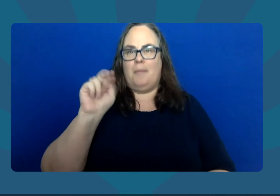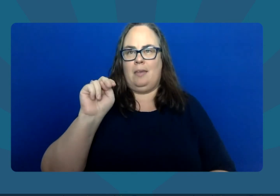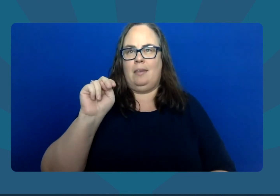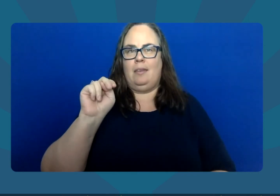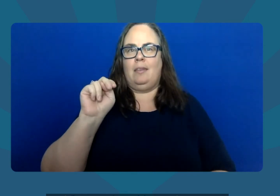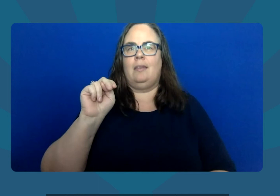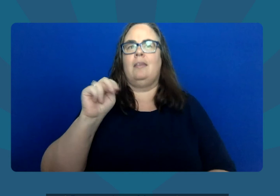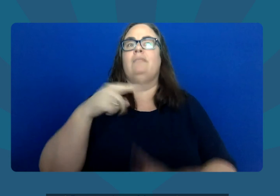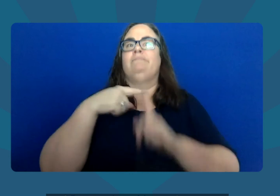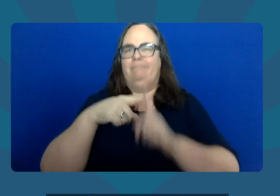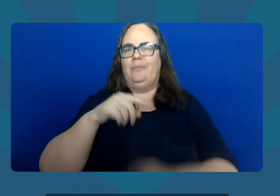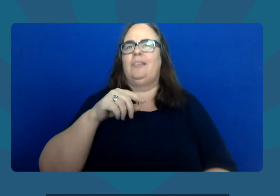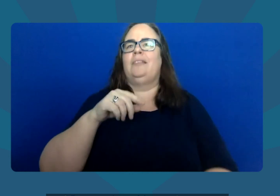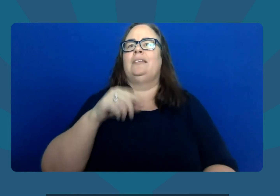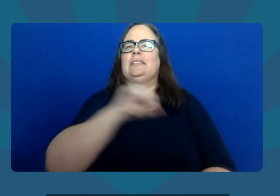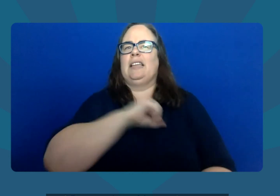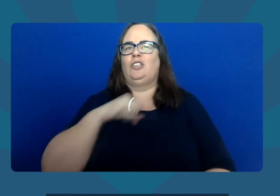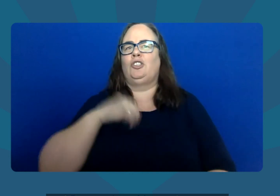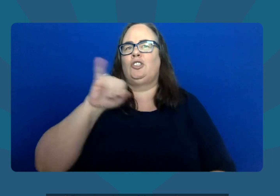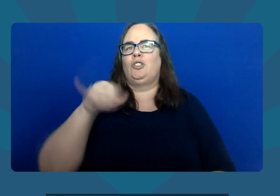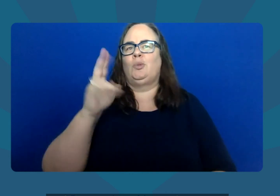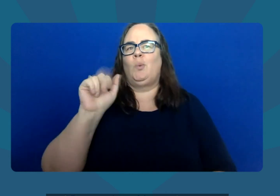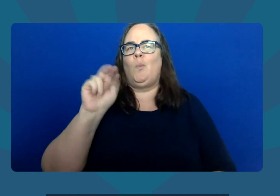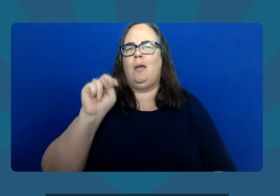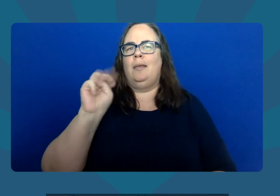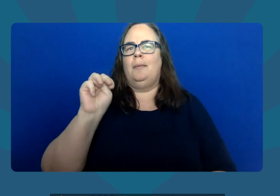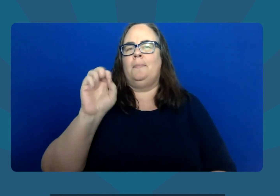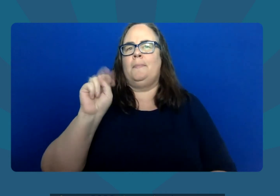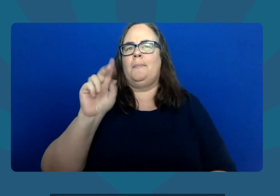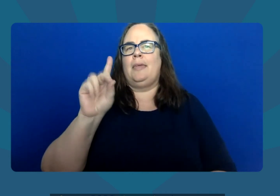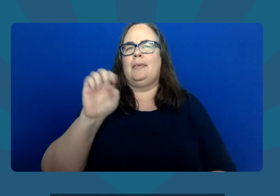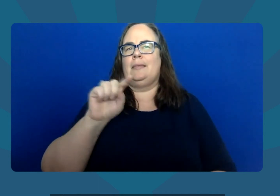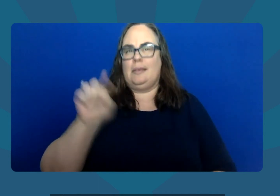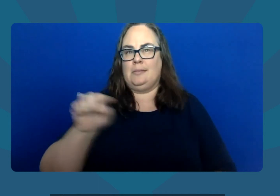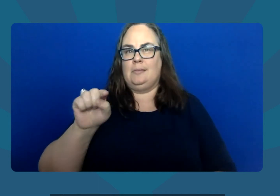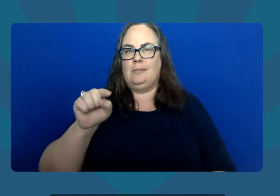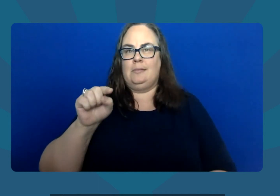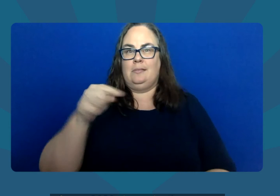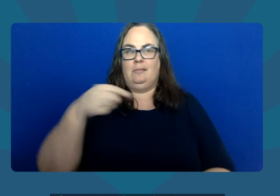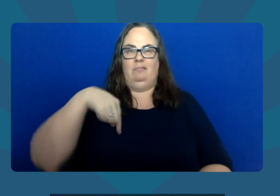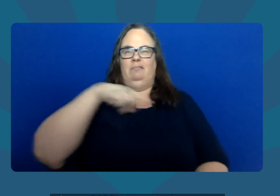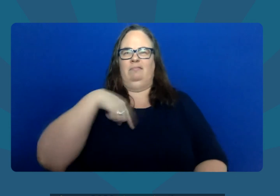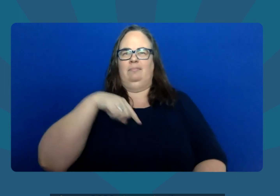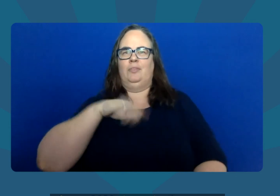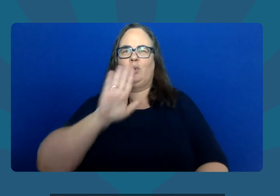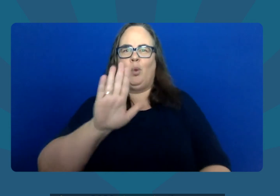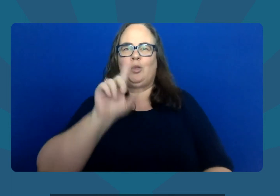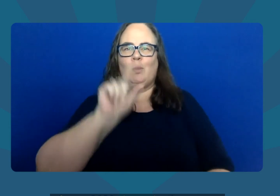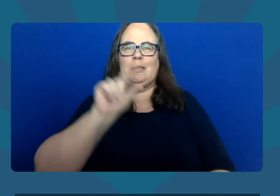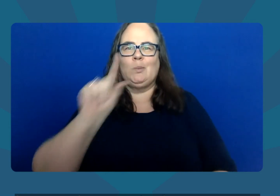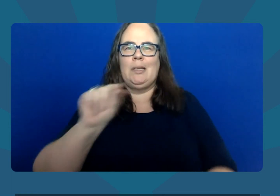Salman and Senator Juan Menendez as part of your 2020 Clean Elections